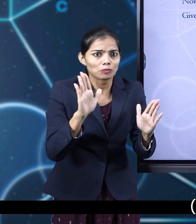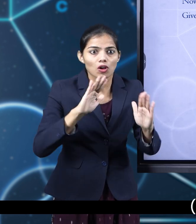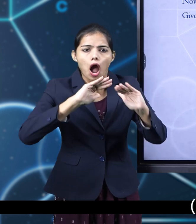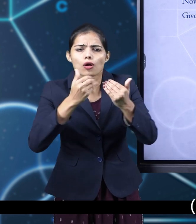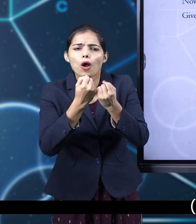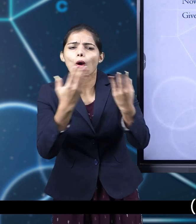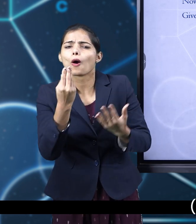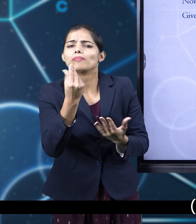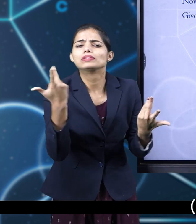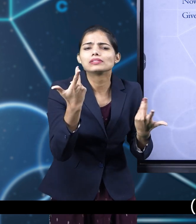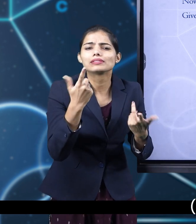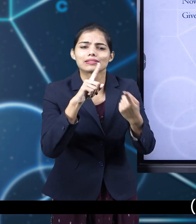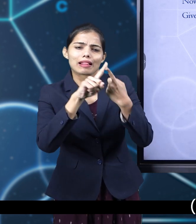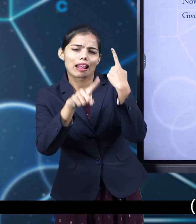much cost? Let it be X.